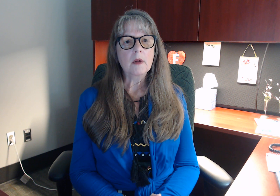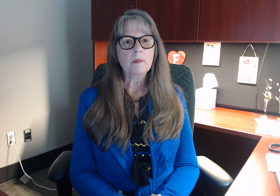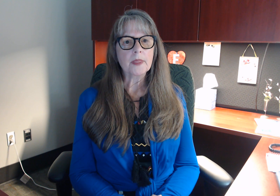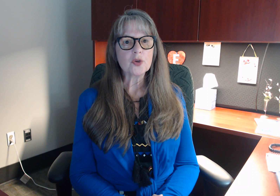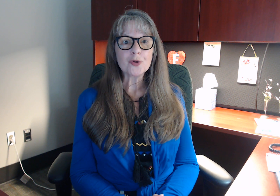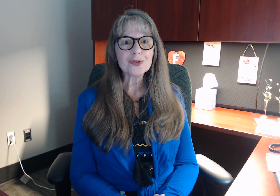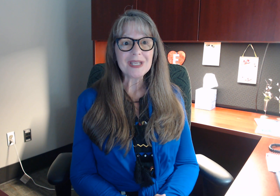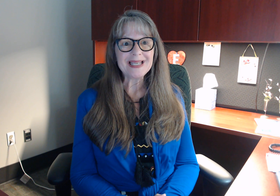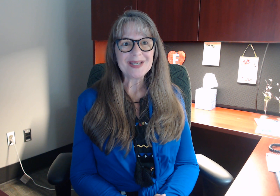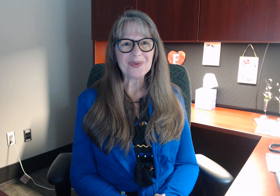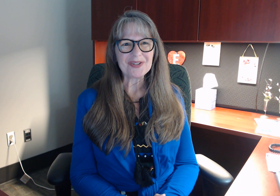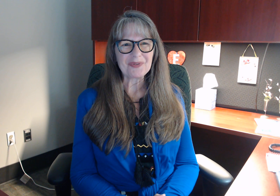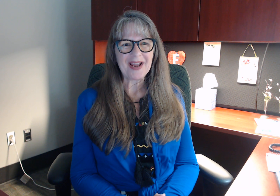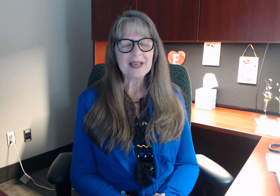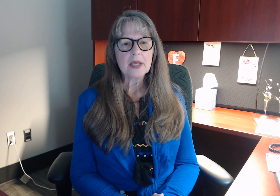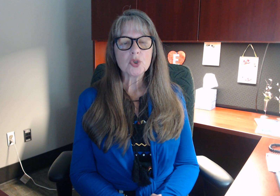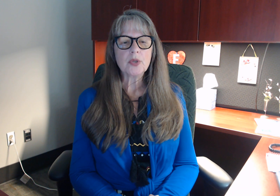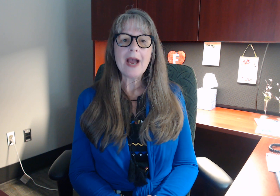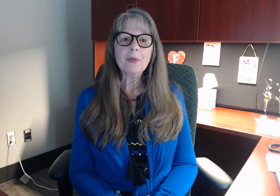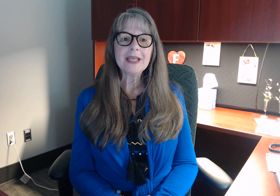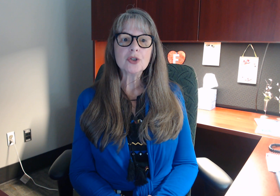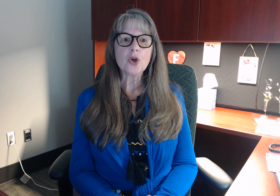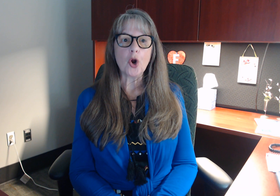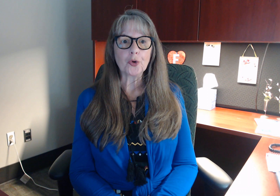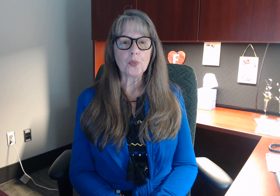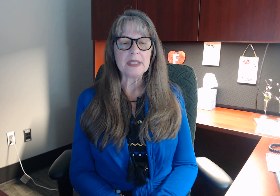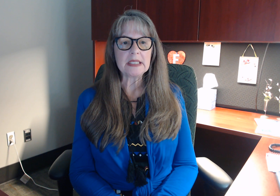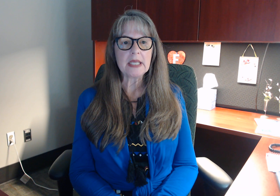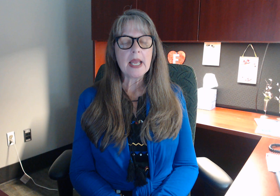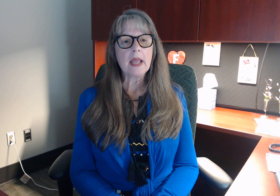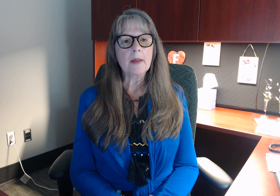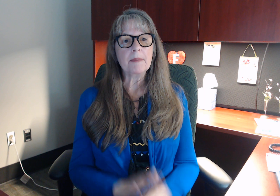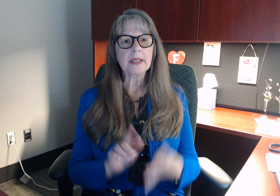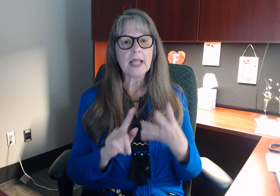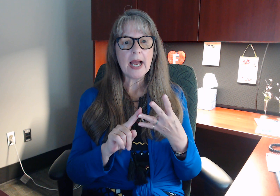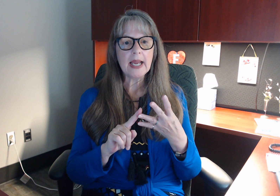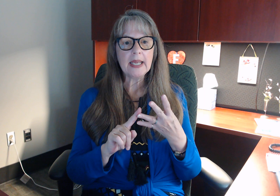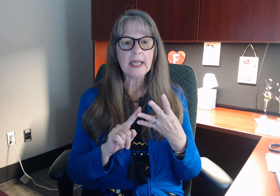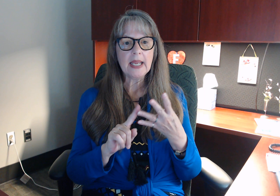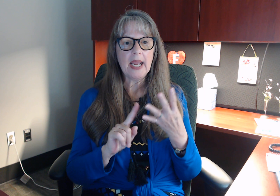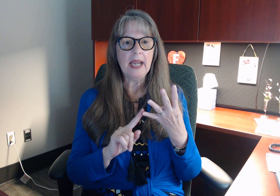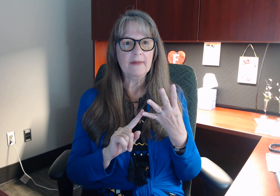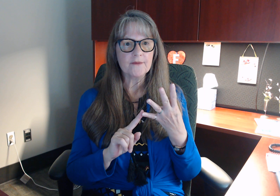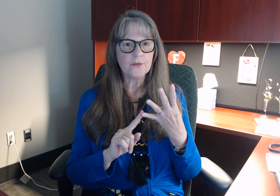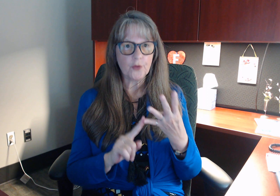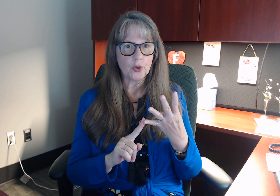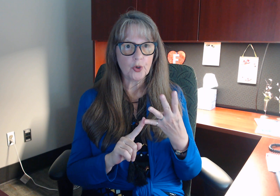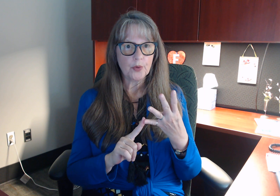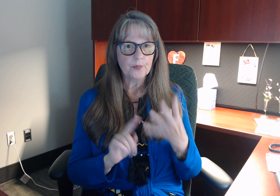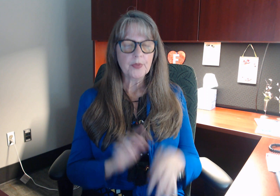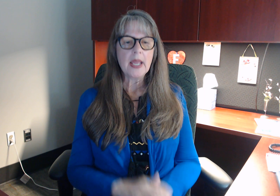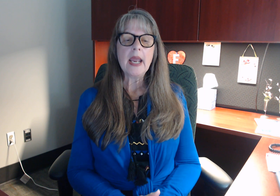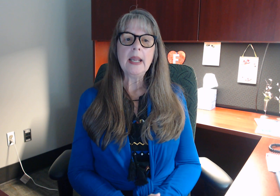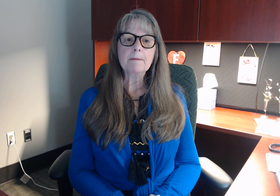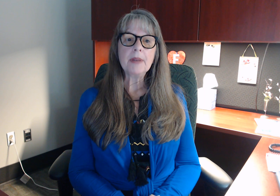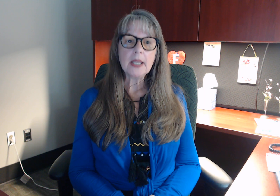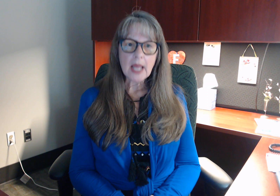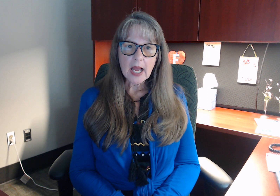So those are the easy ones, right? So now we get to the harder ones. Imply and infer. And